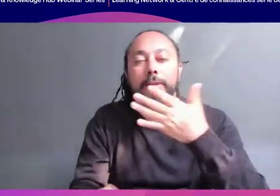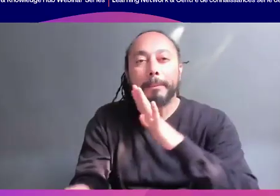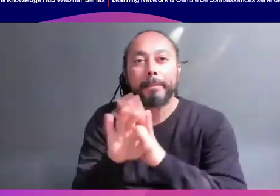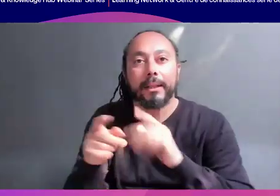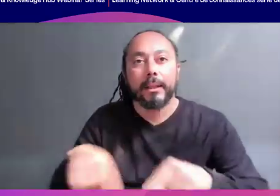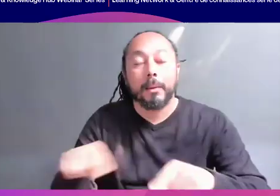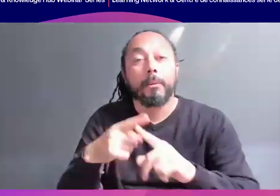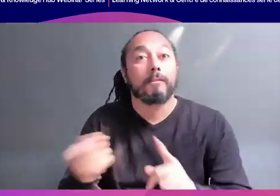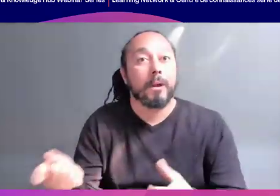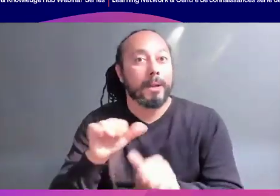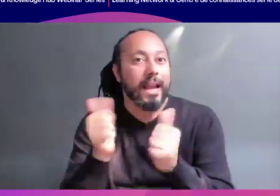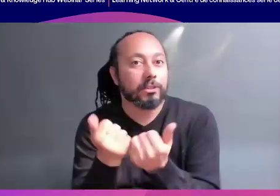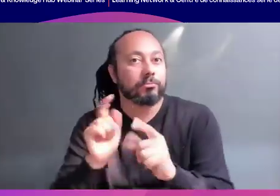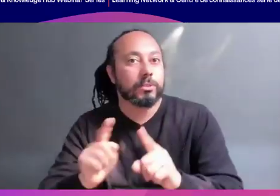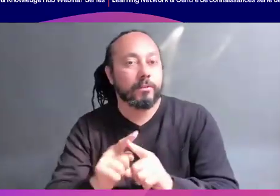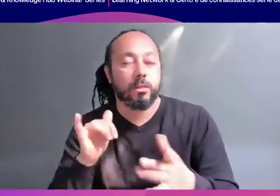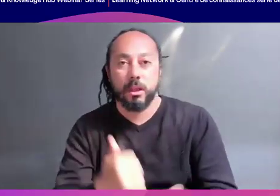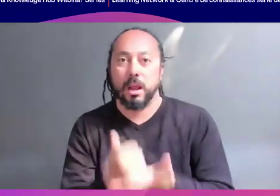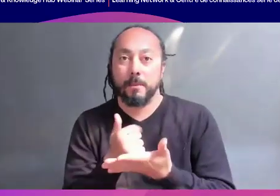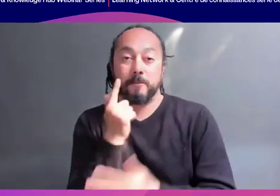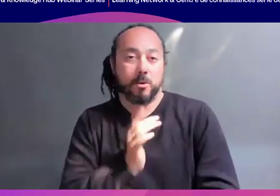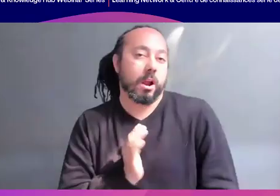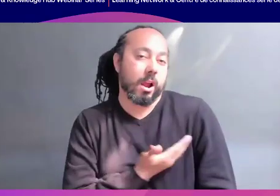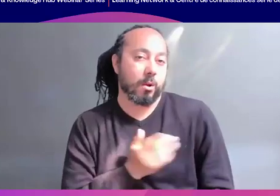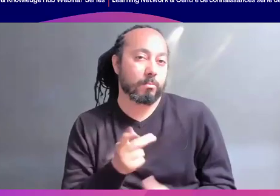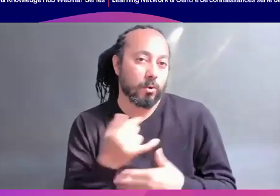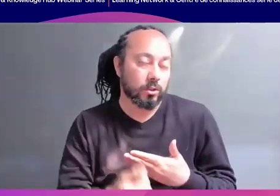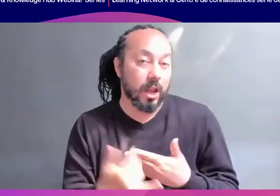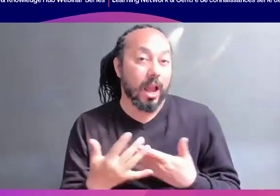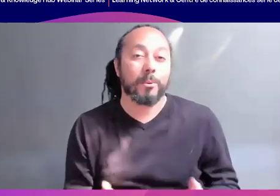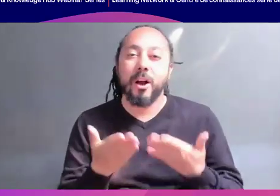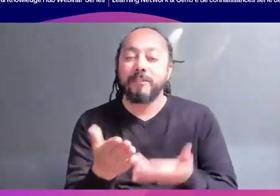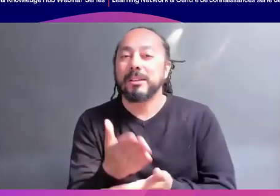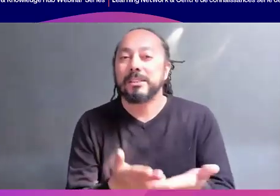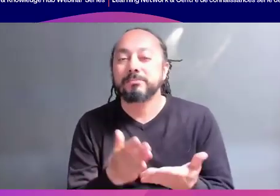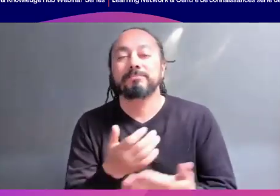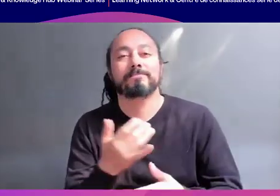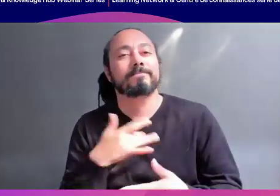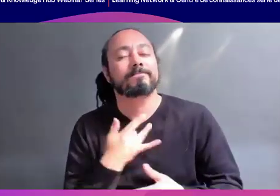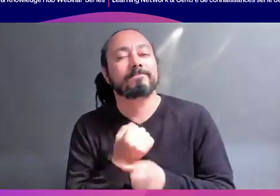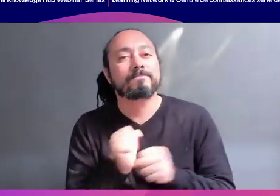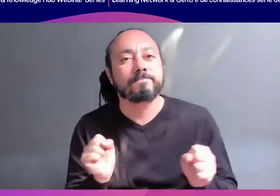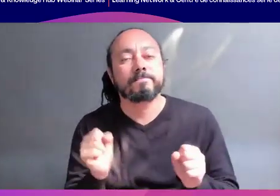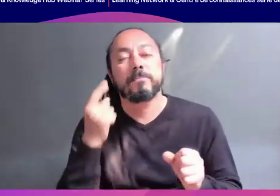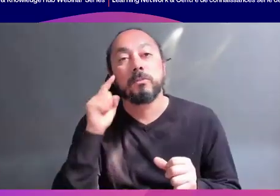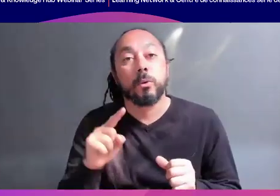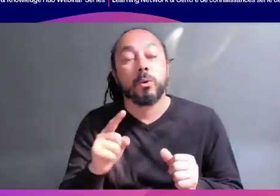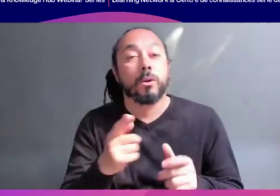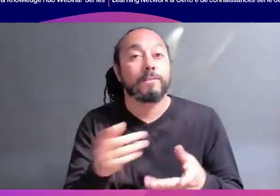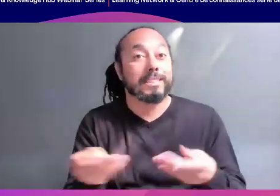is encouraging. In our project, at least, offers a sense of security to the facilitator and to the other participants as